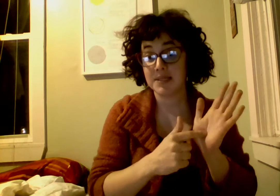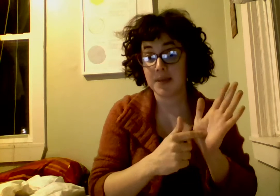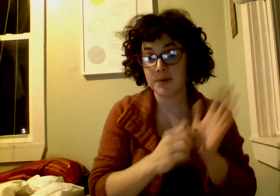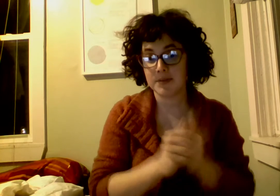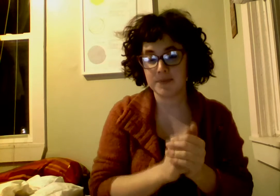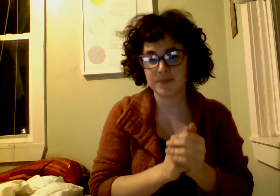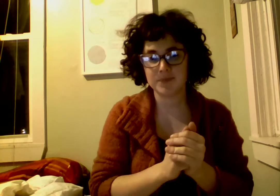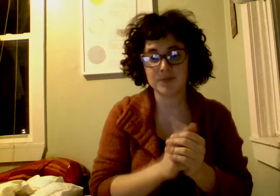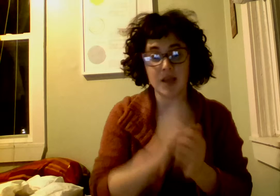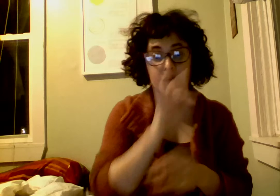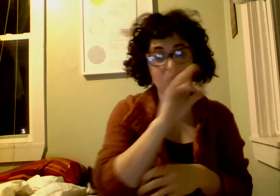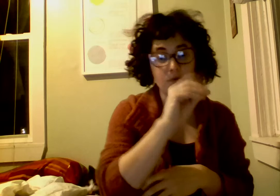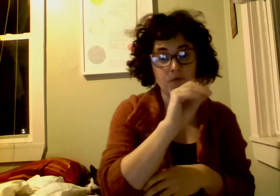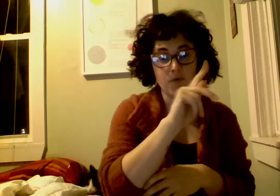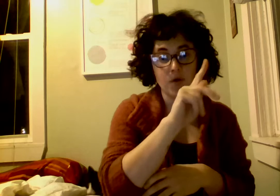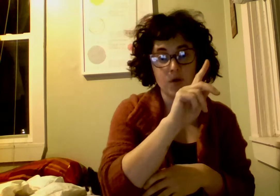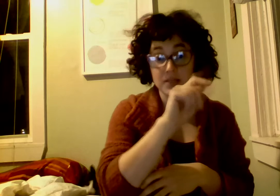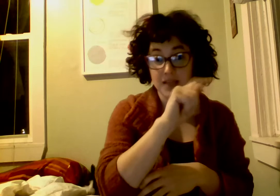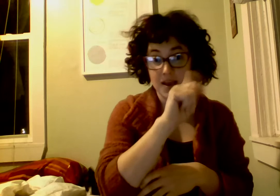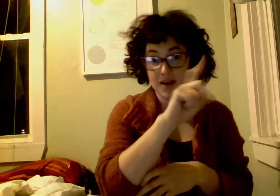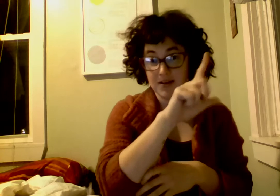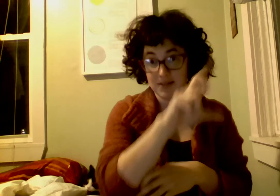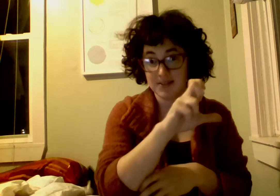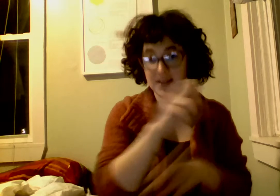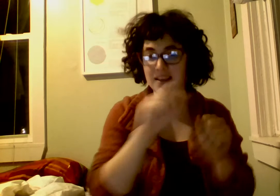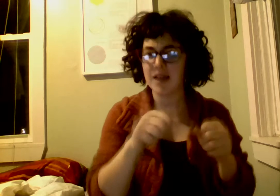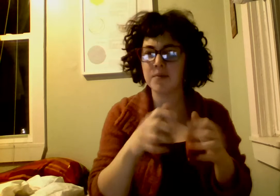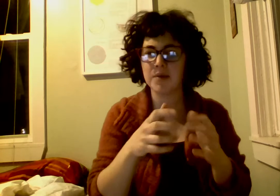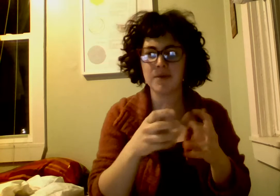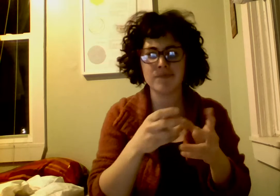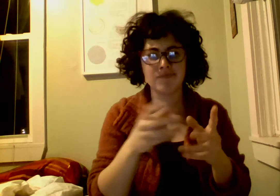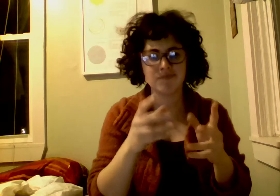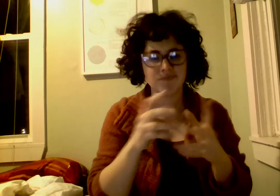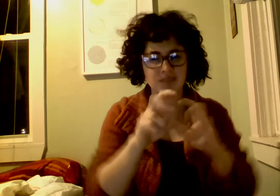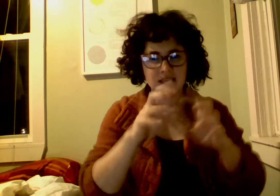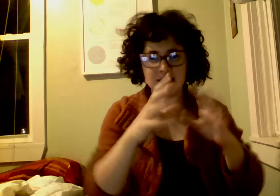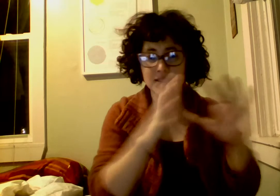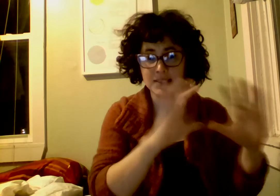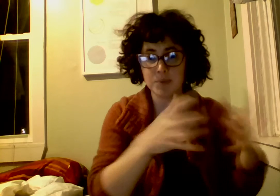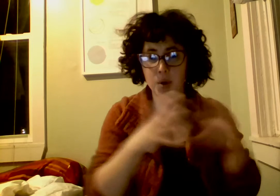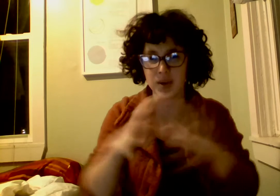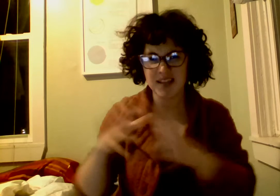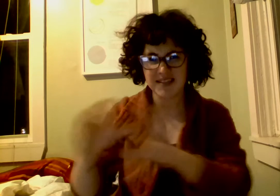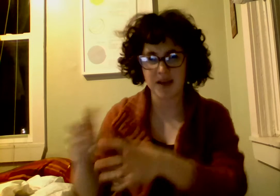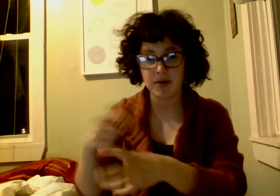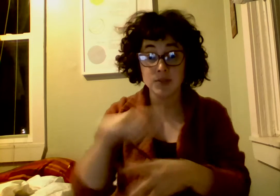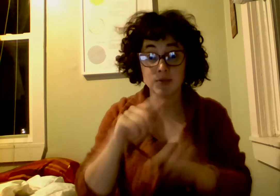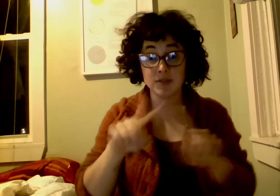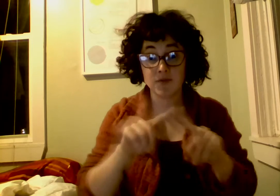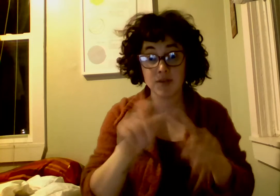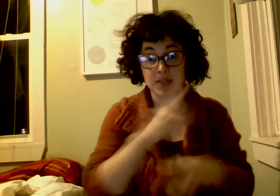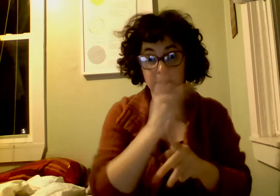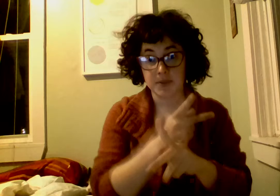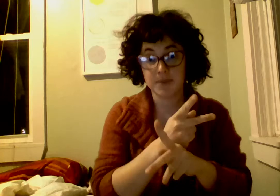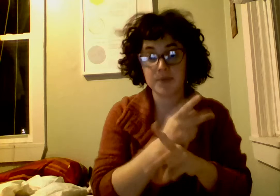can be broken down, folk tales can be broken down in different types. And in the days before television, before radio, before going to the movies